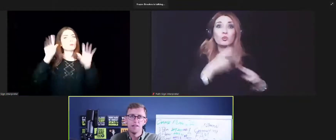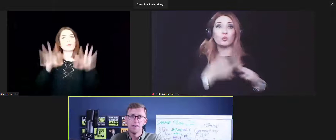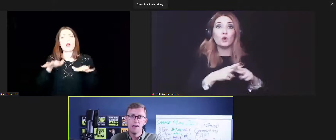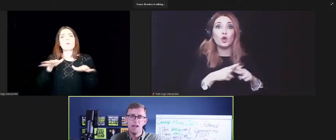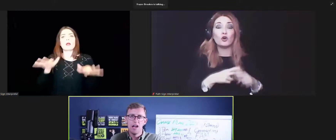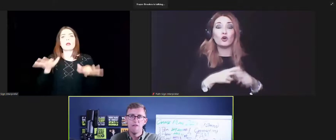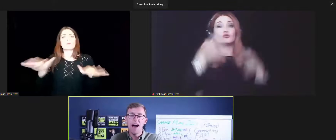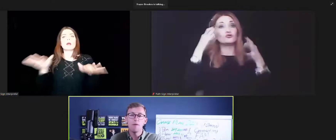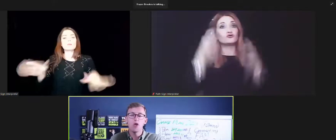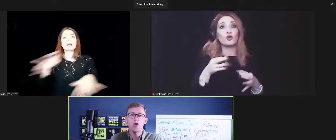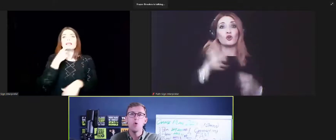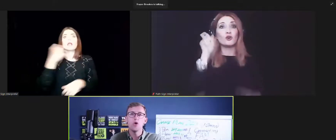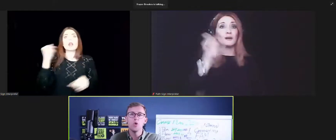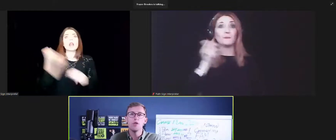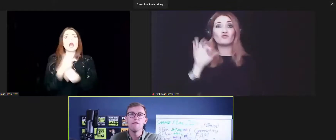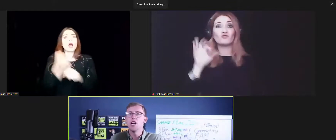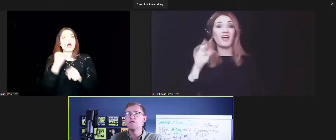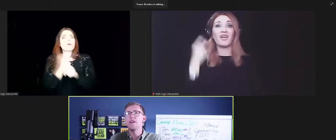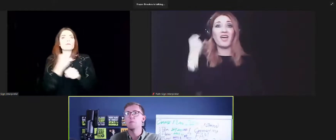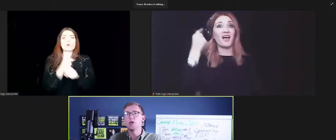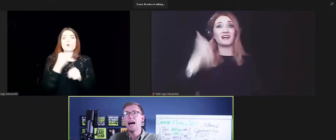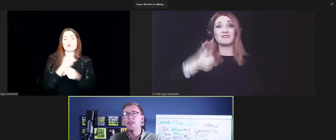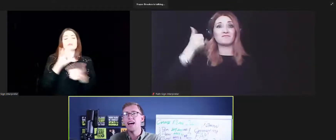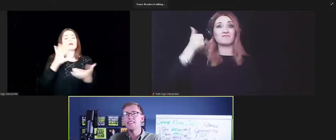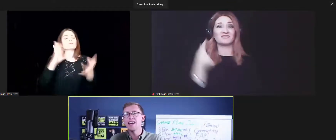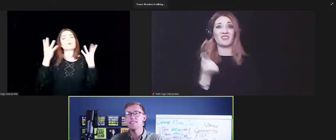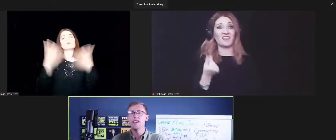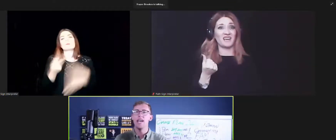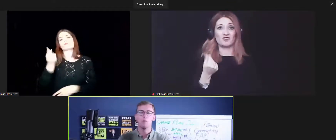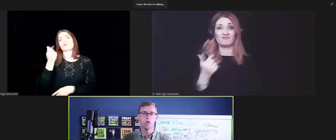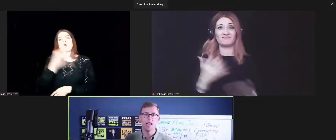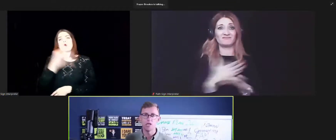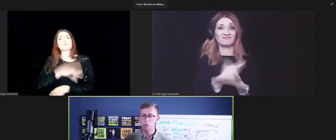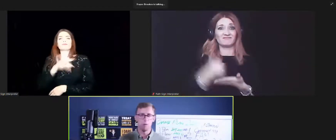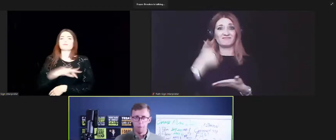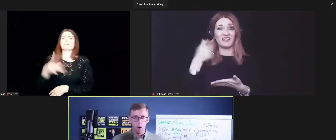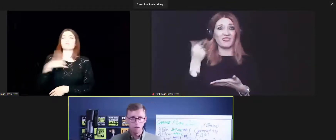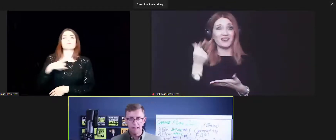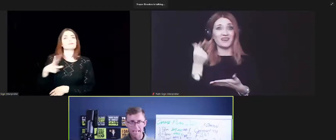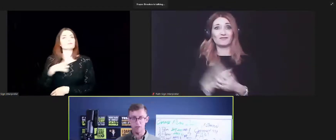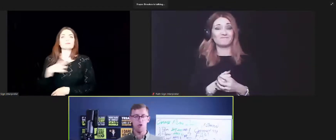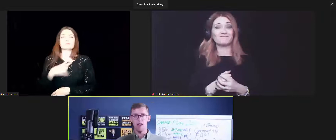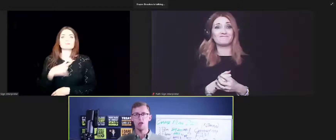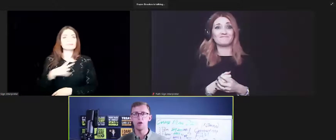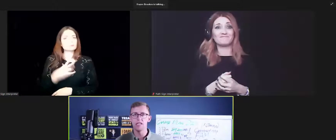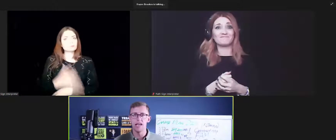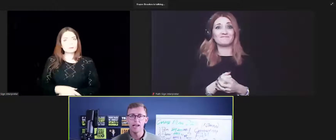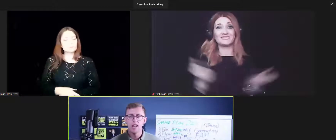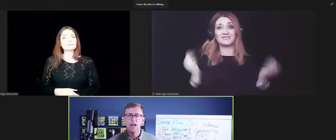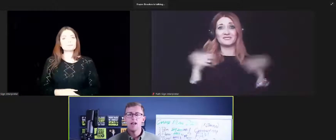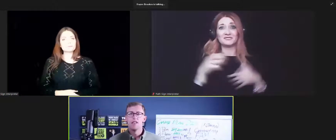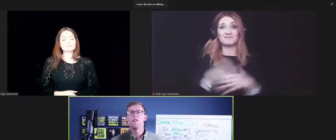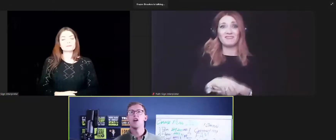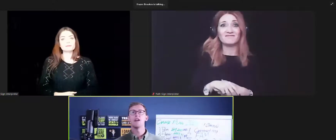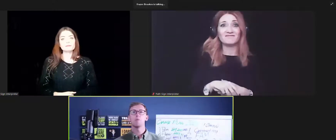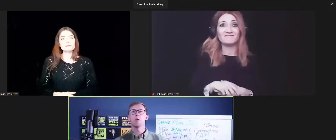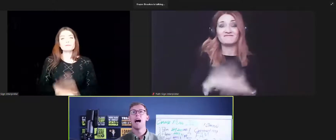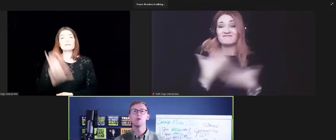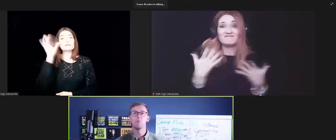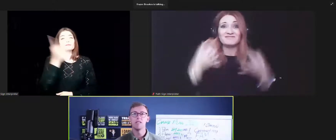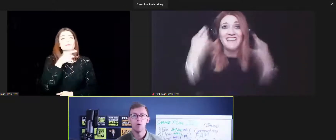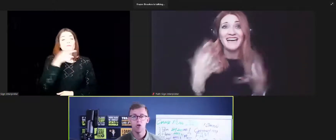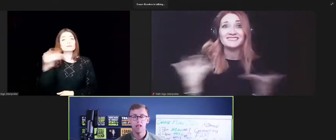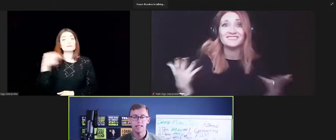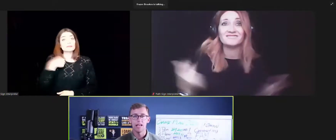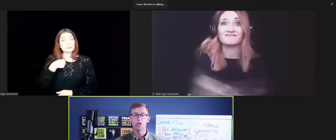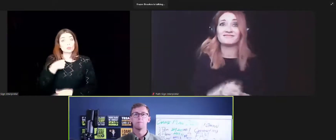nothing. If I were to show you the first Facebook Live that I did, it was this. I wasn't born like this crazy lunatic. The first Facebook Live was